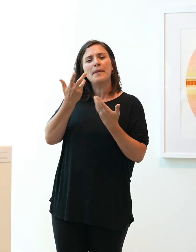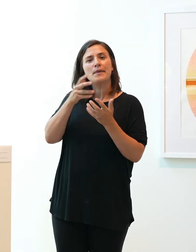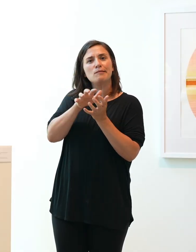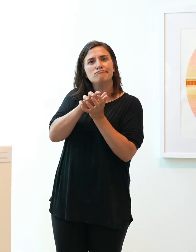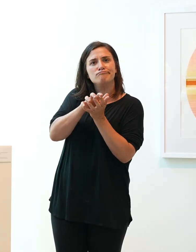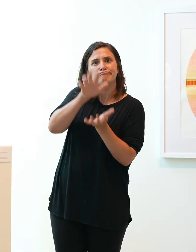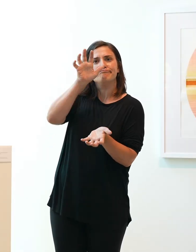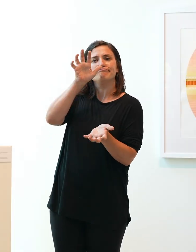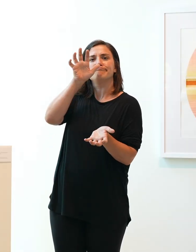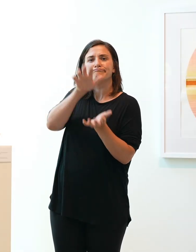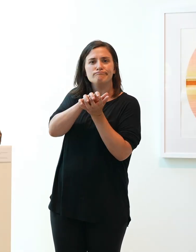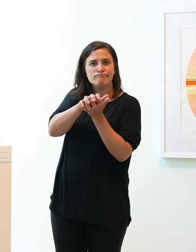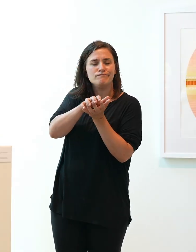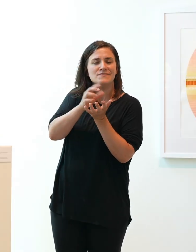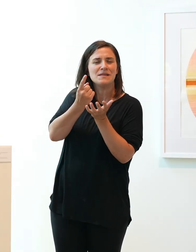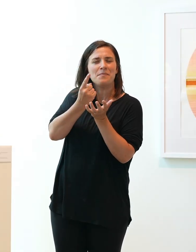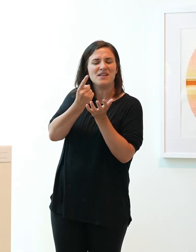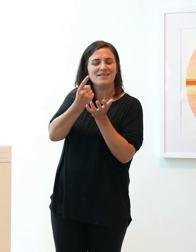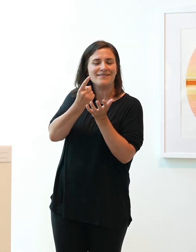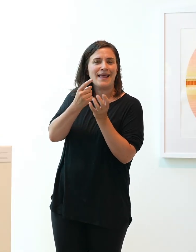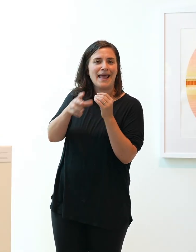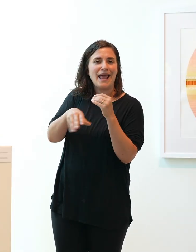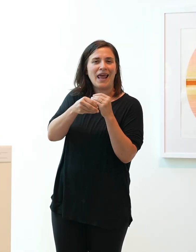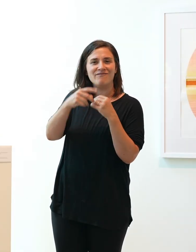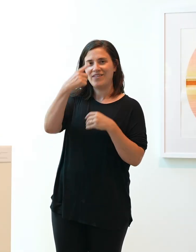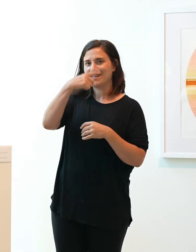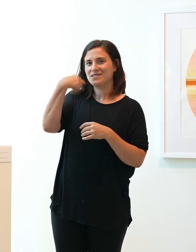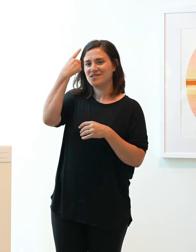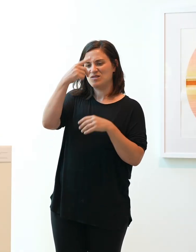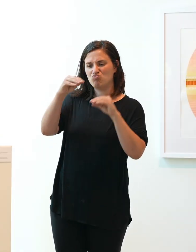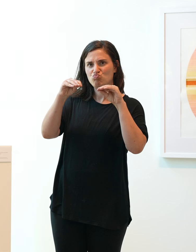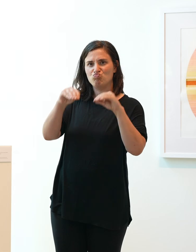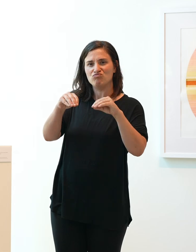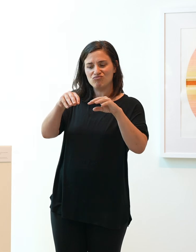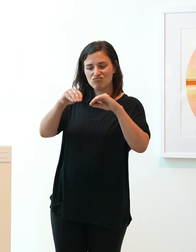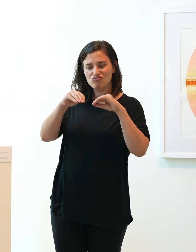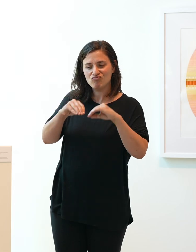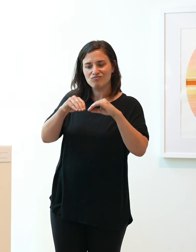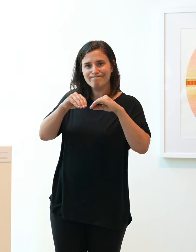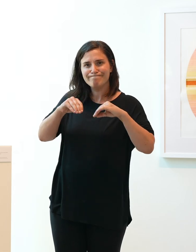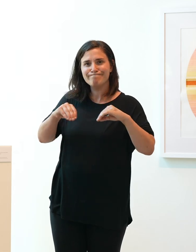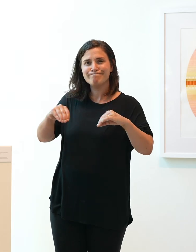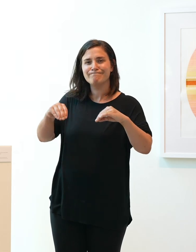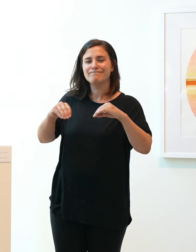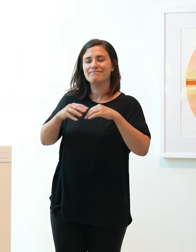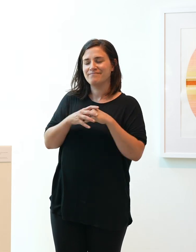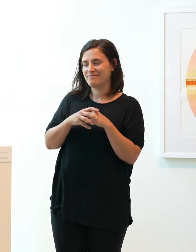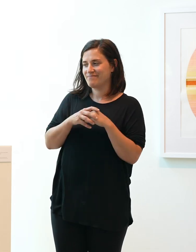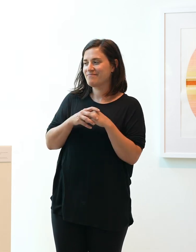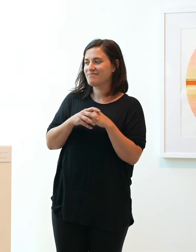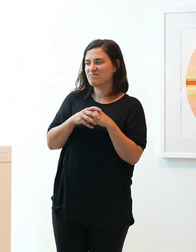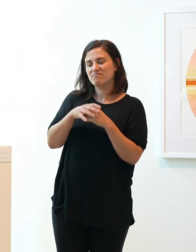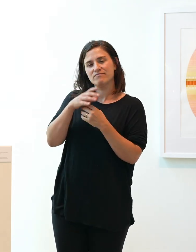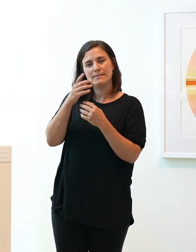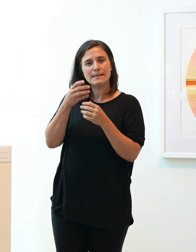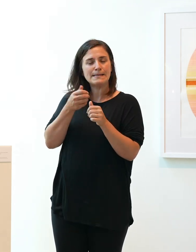face down on top of it. So I just kept embellishing it with more, and used plastic and more bent